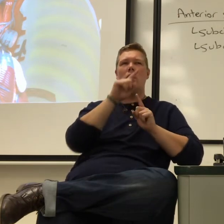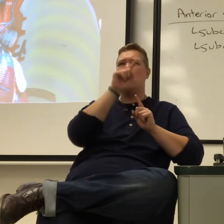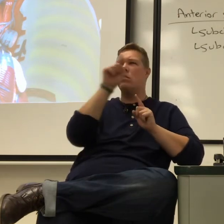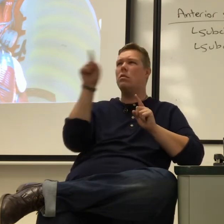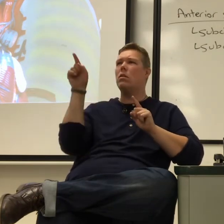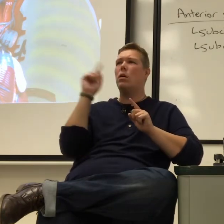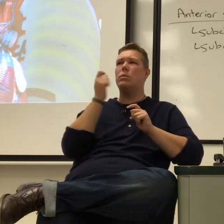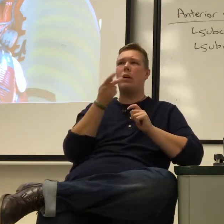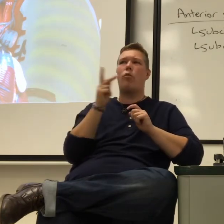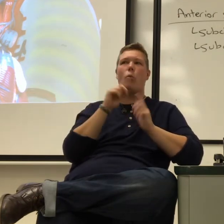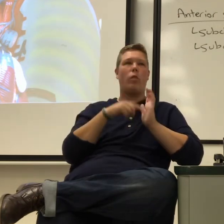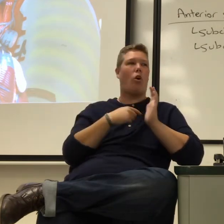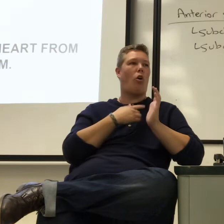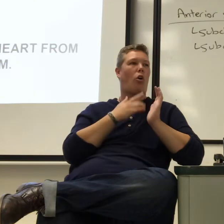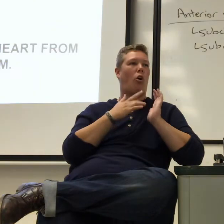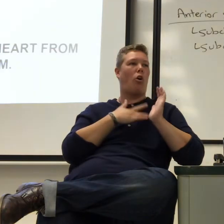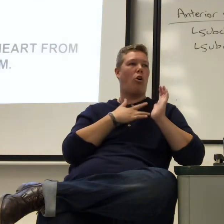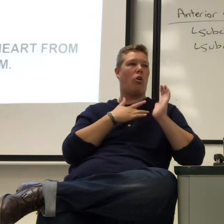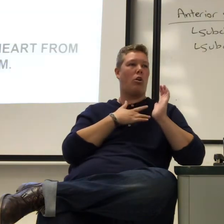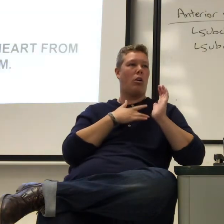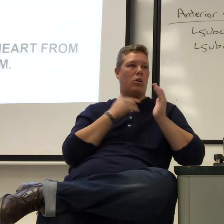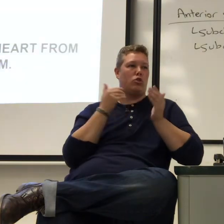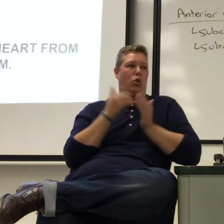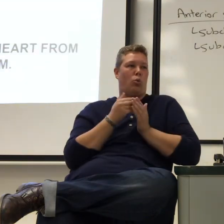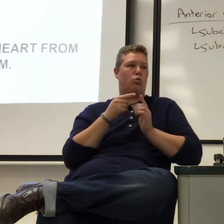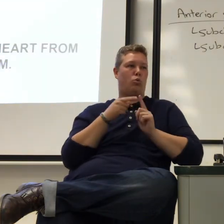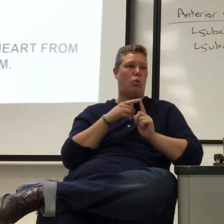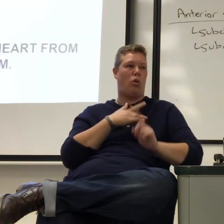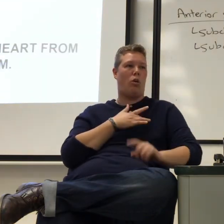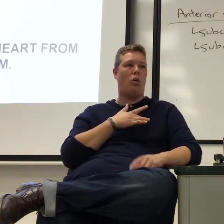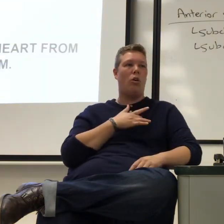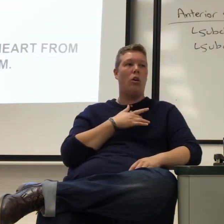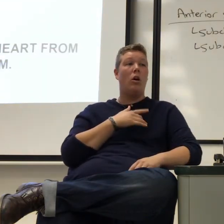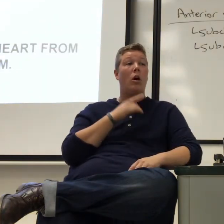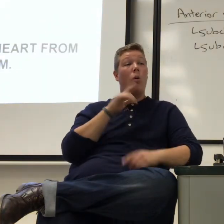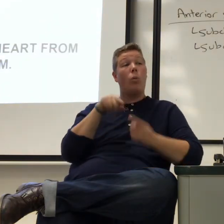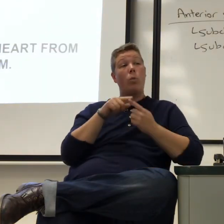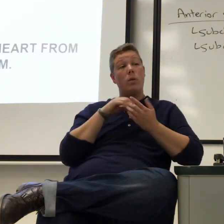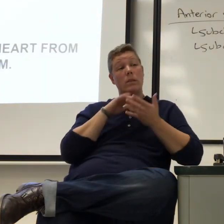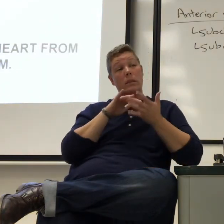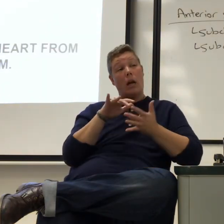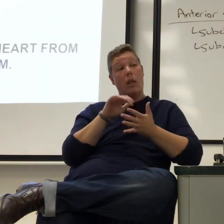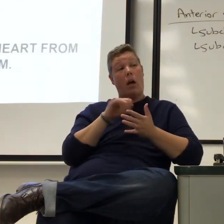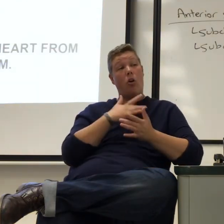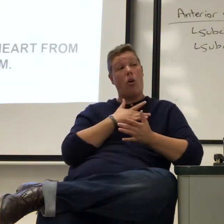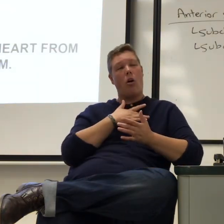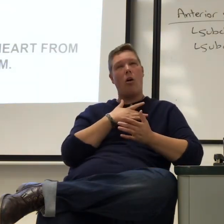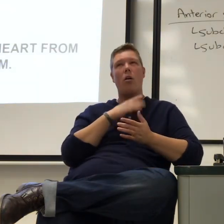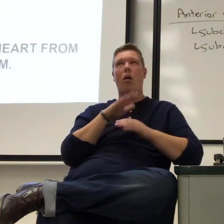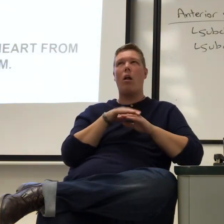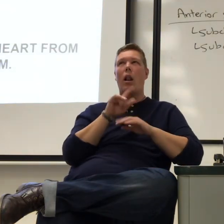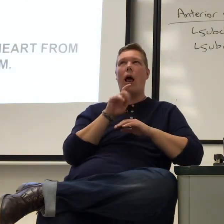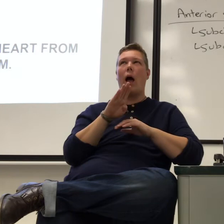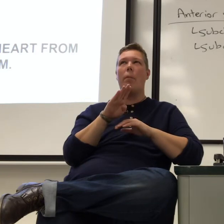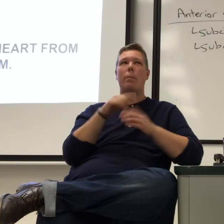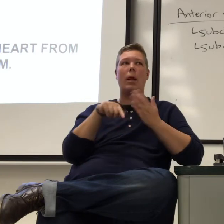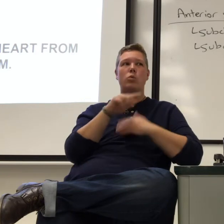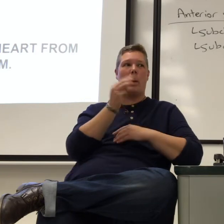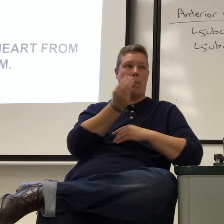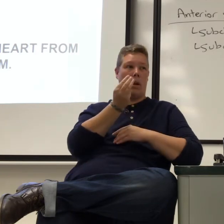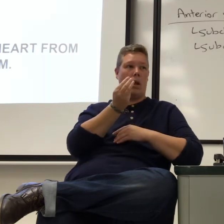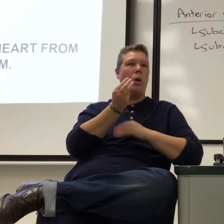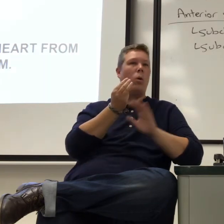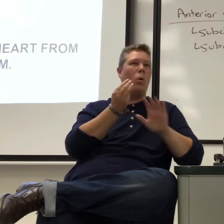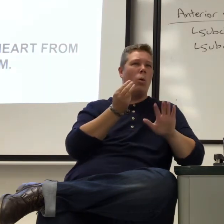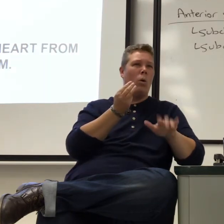very close to the heart. Now, when we study the heart in the heart dissection lab on Monday, oh, by the way, since I'm